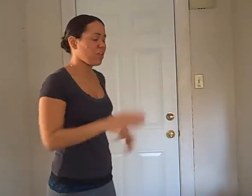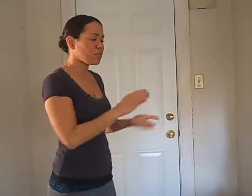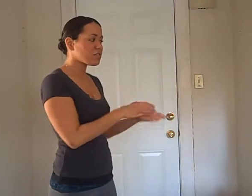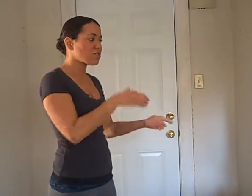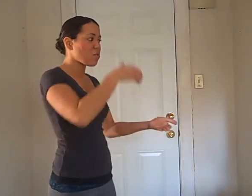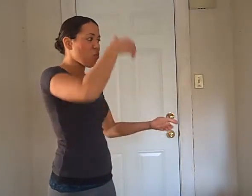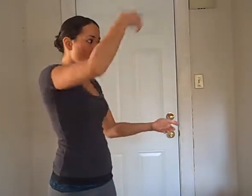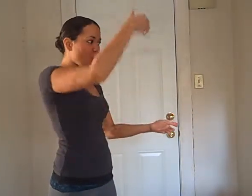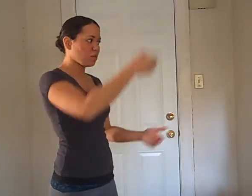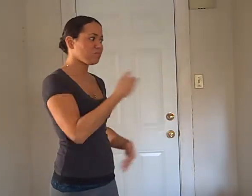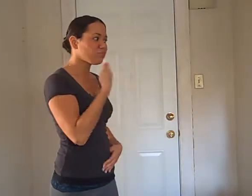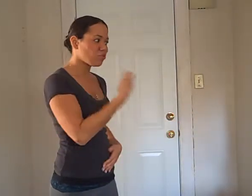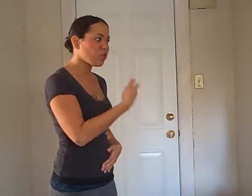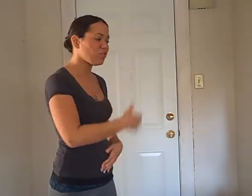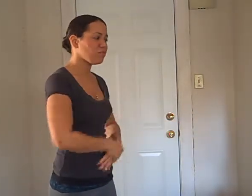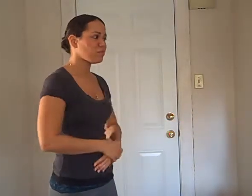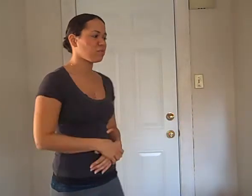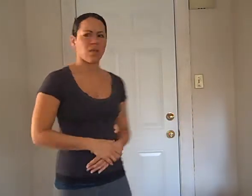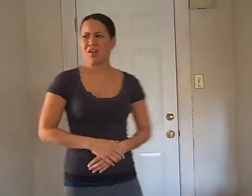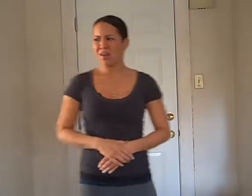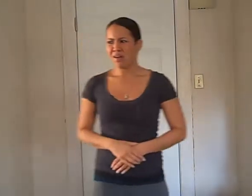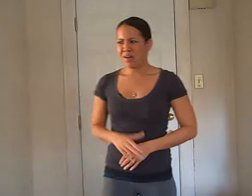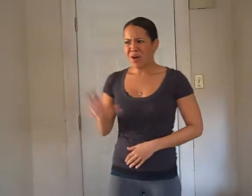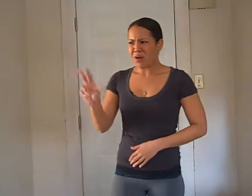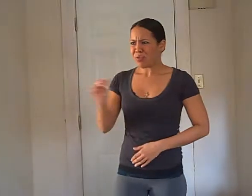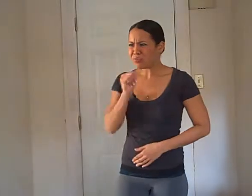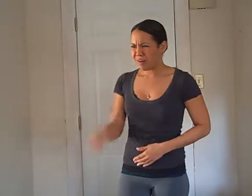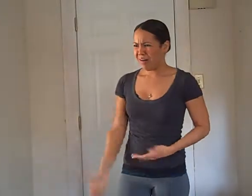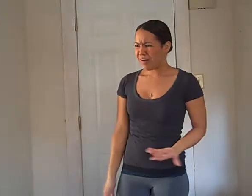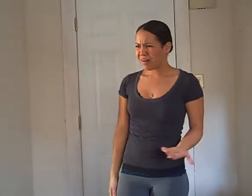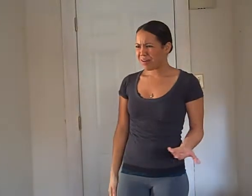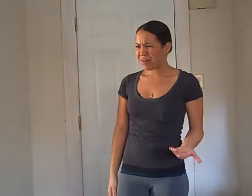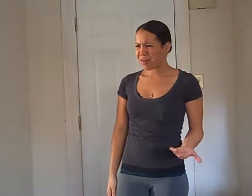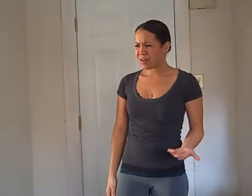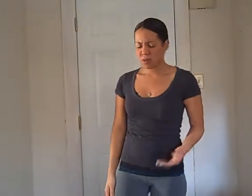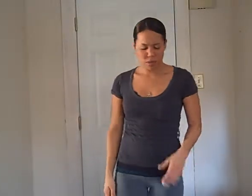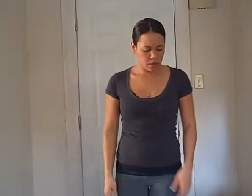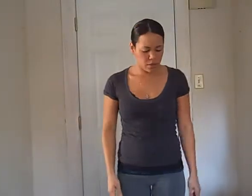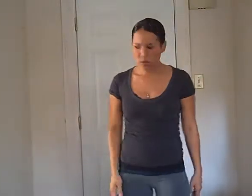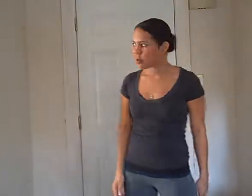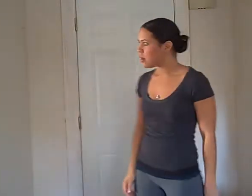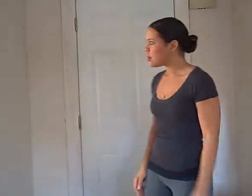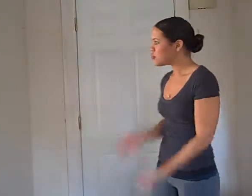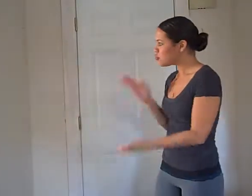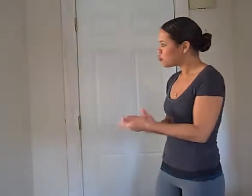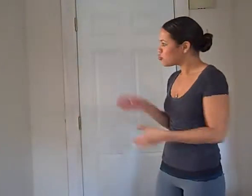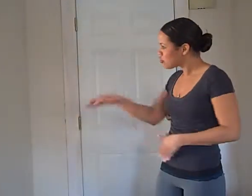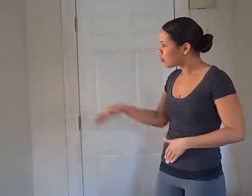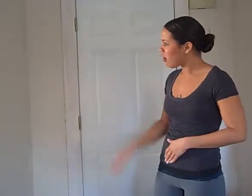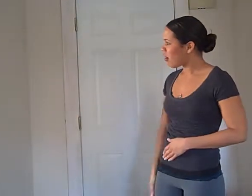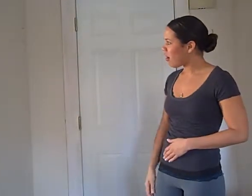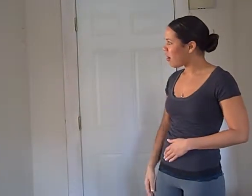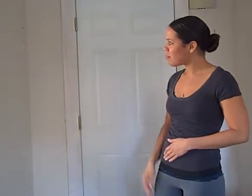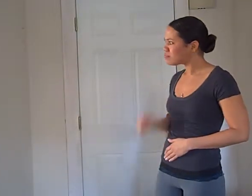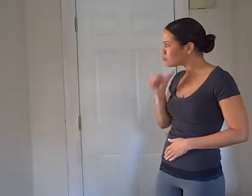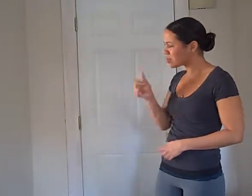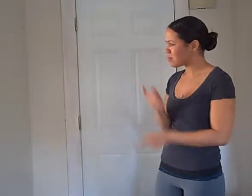said Xenophilius. No, it isn't, said Hermione. Hermione, muttered Harry, embarrassed. Now's not the